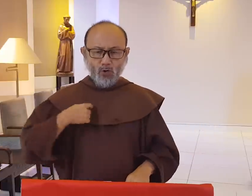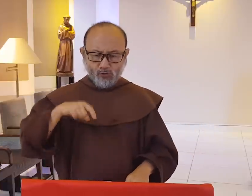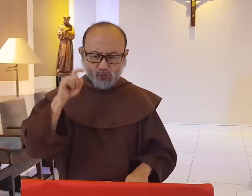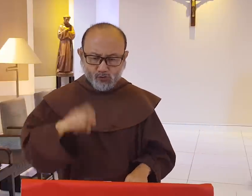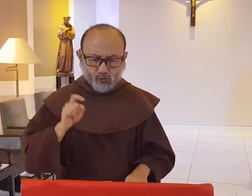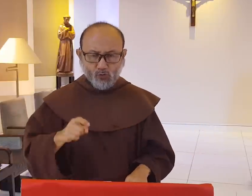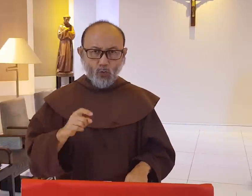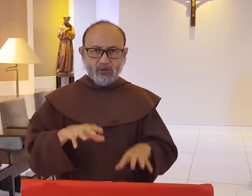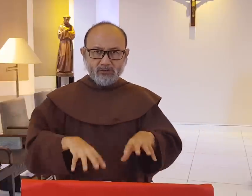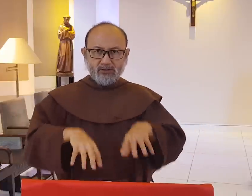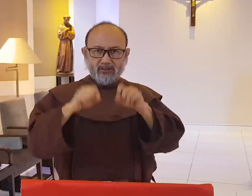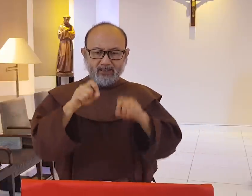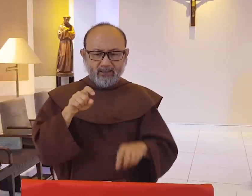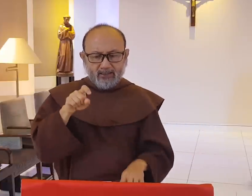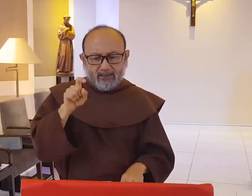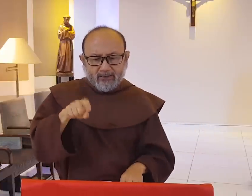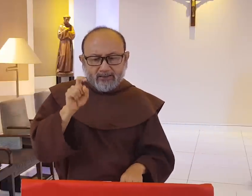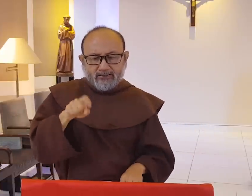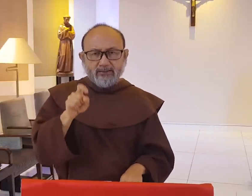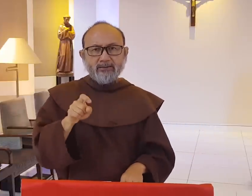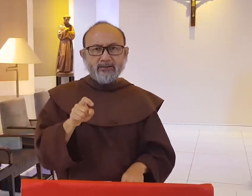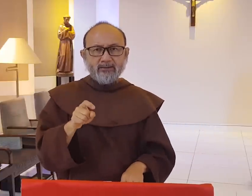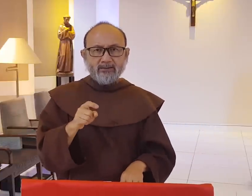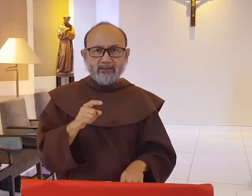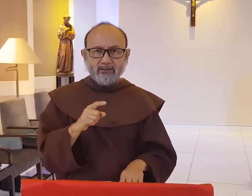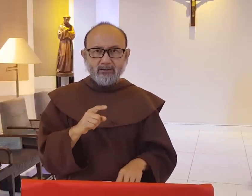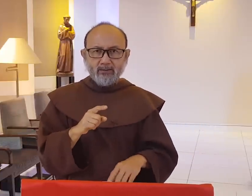We should take necessary precautions for our lives.